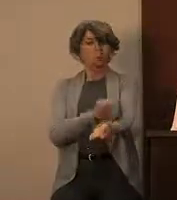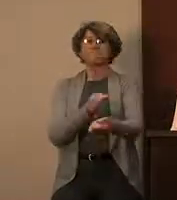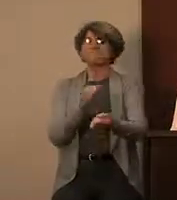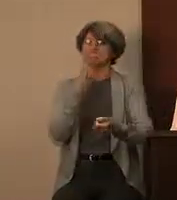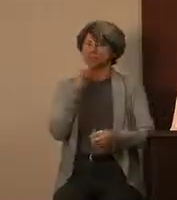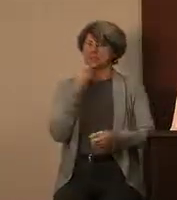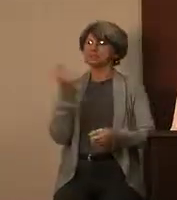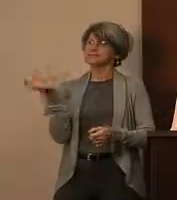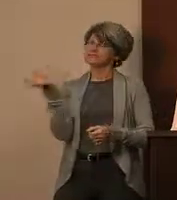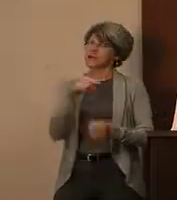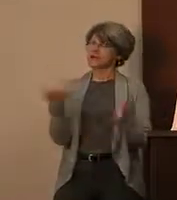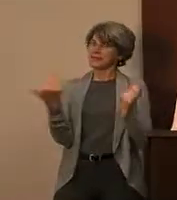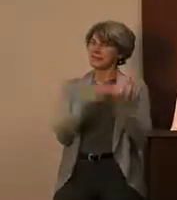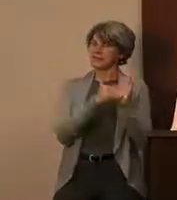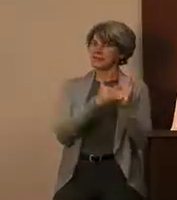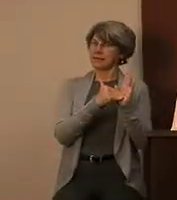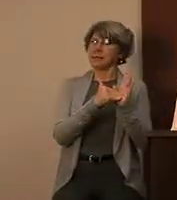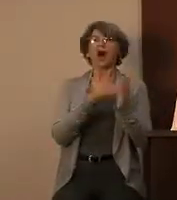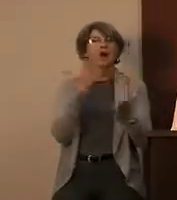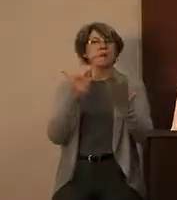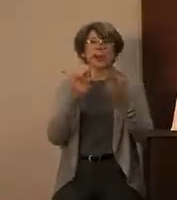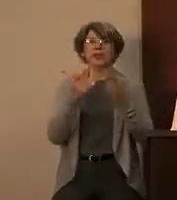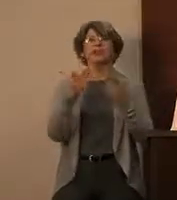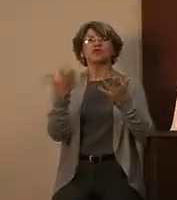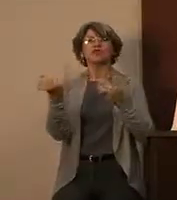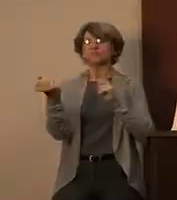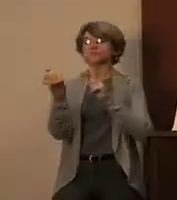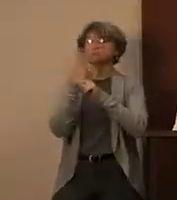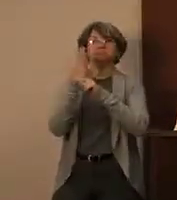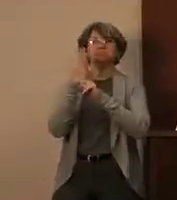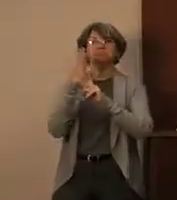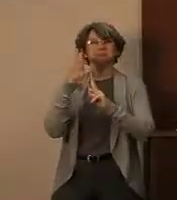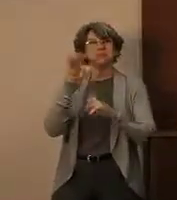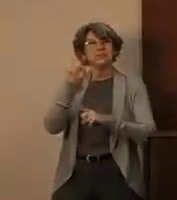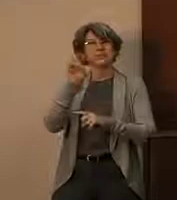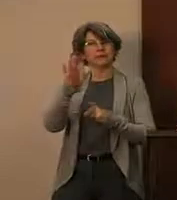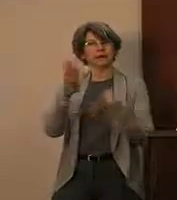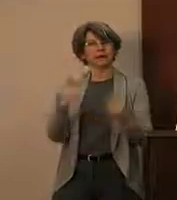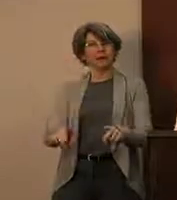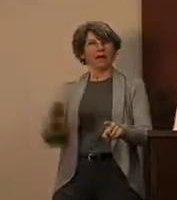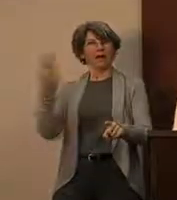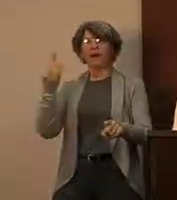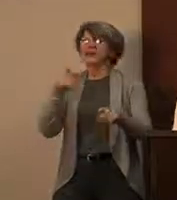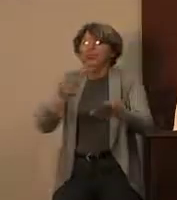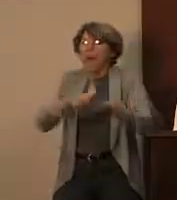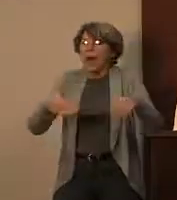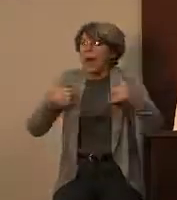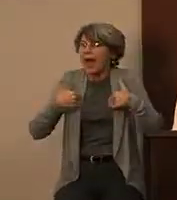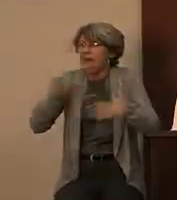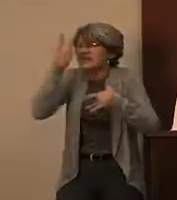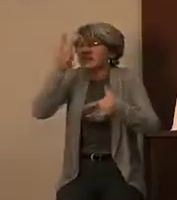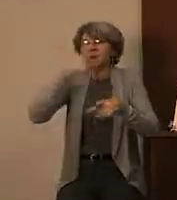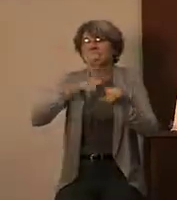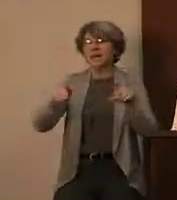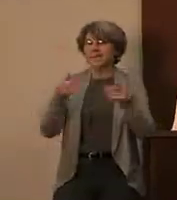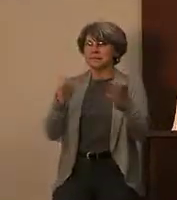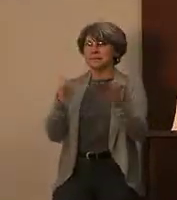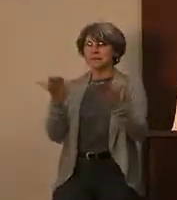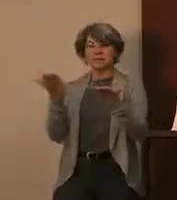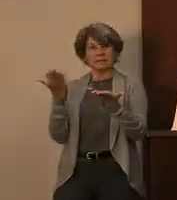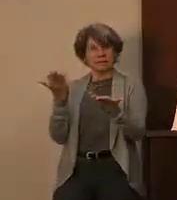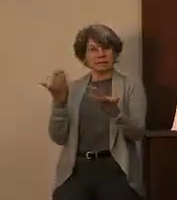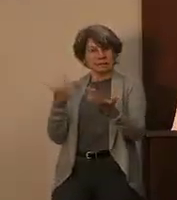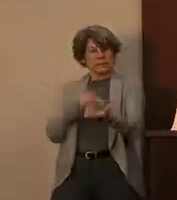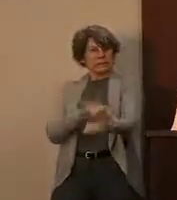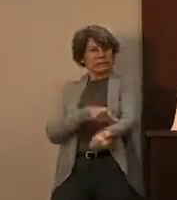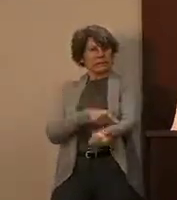back in. It may be that you were exposed to TB virus, but you don't have it. Or it may be